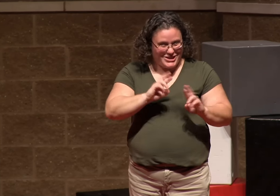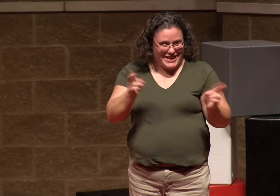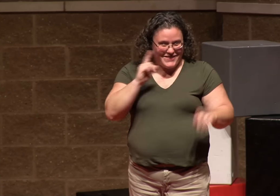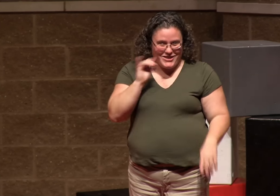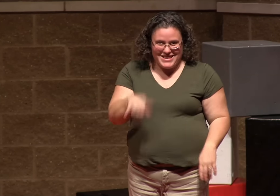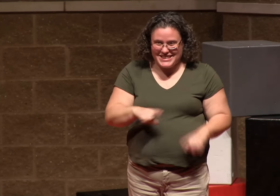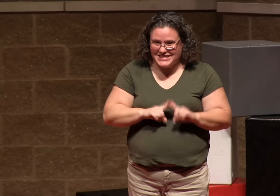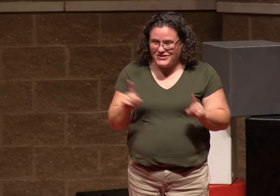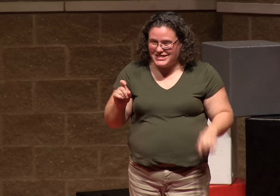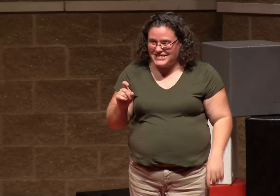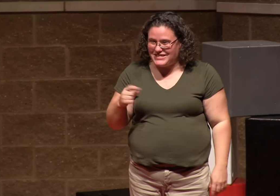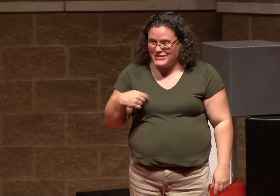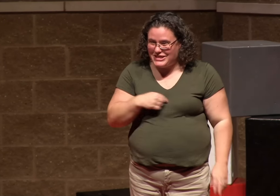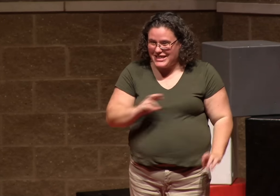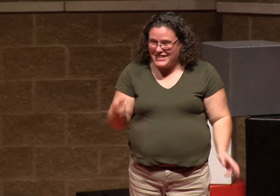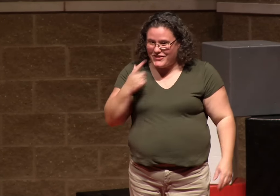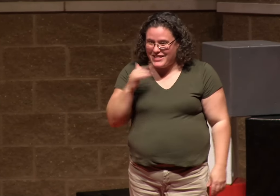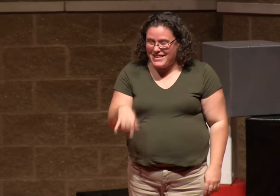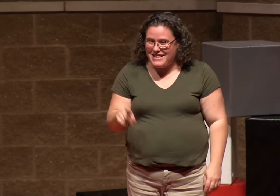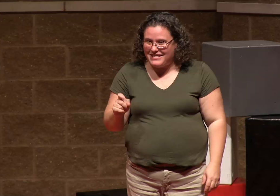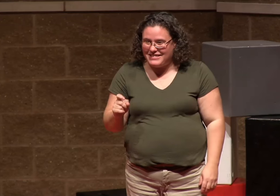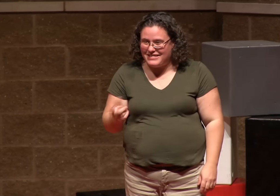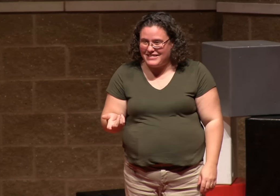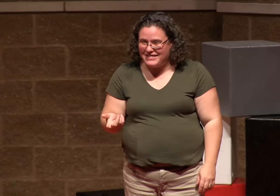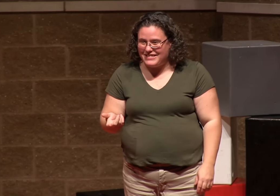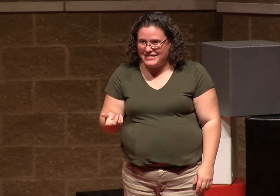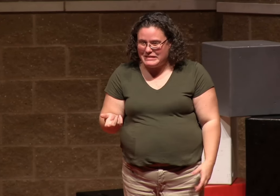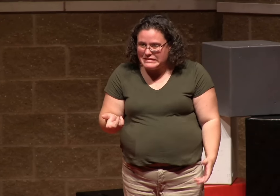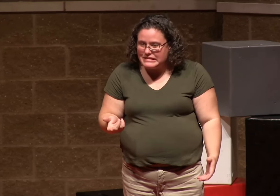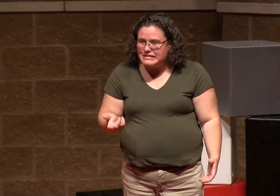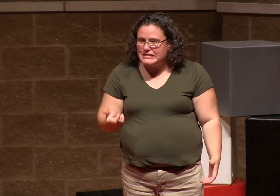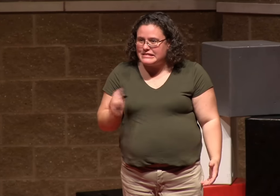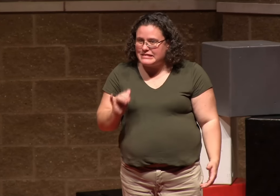I mean, really, it's going to look different. I mean, what do you think it's going to look like, right?